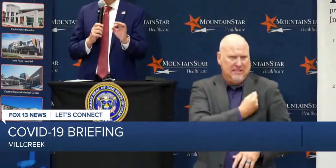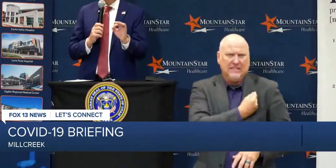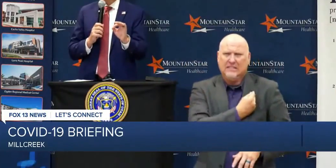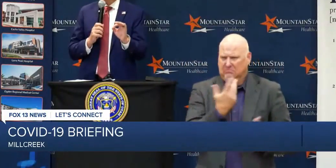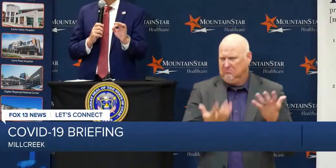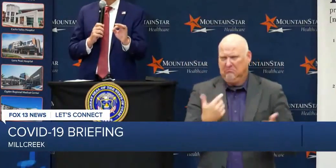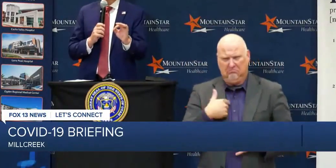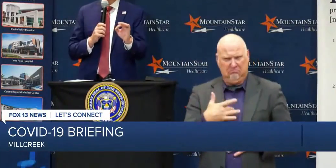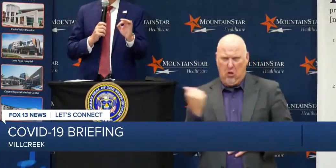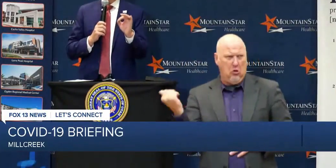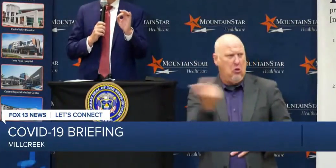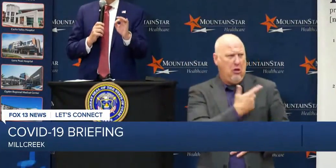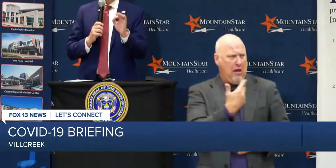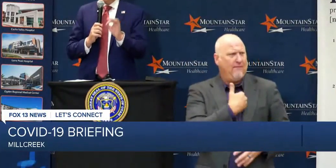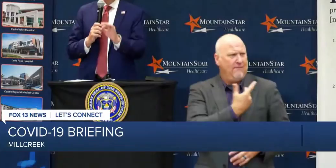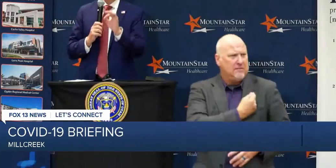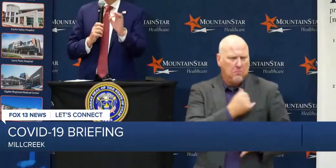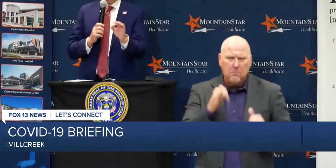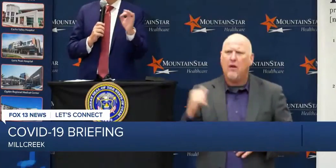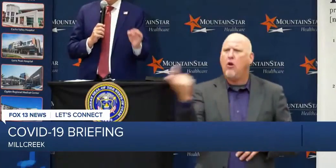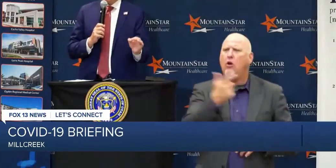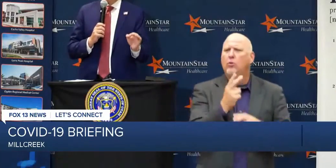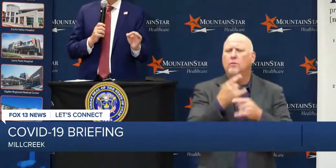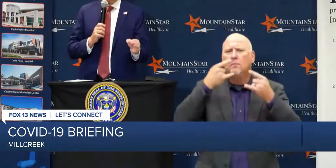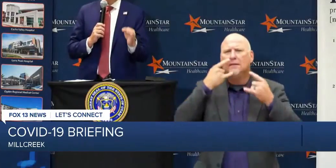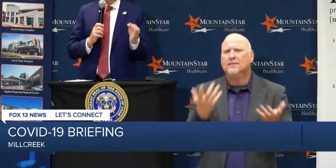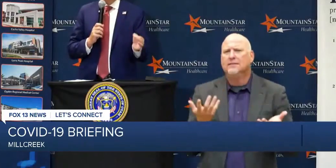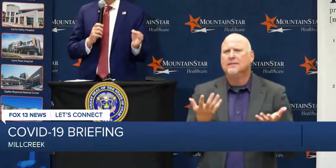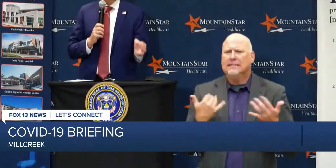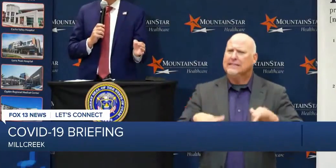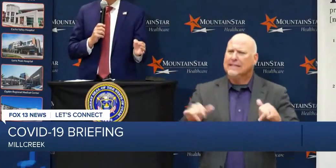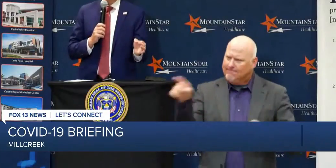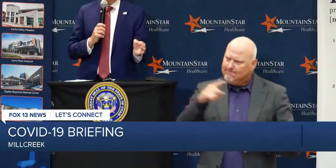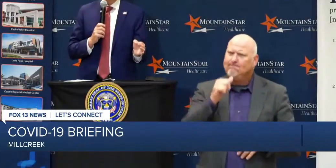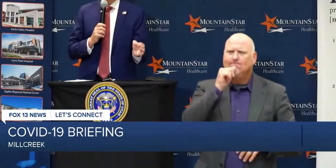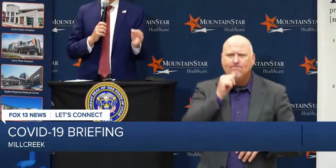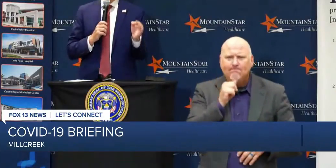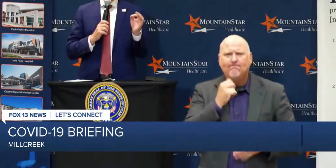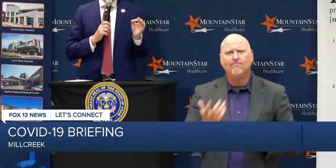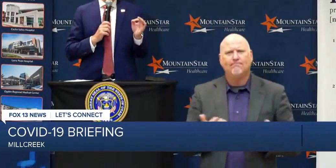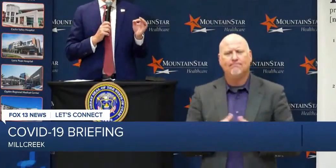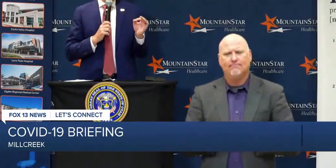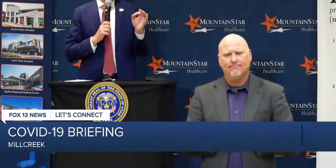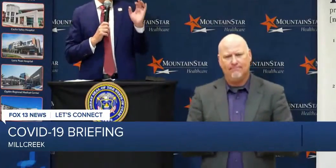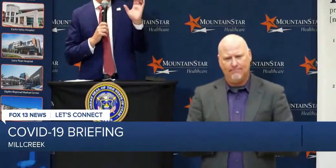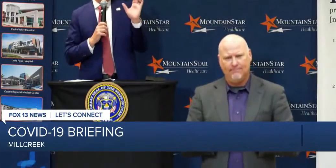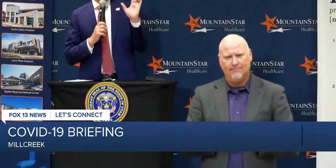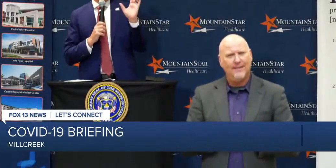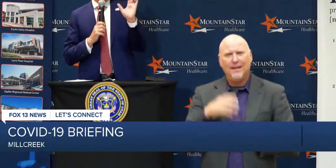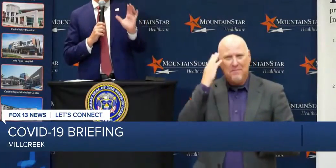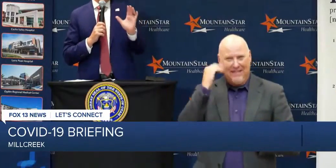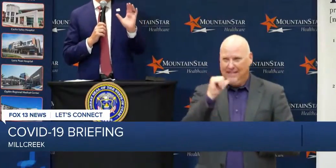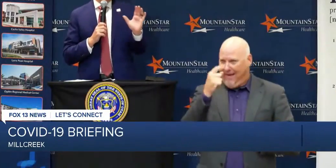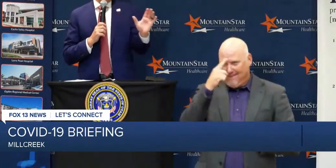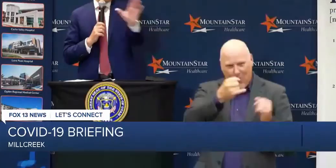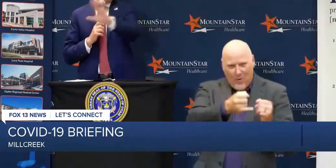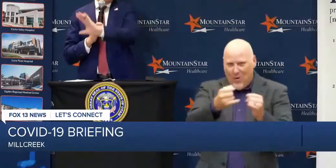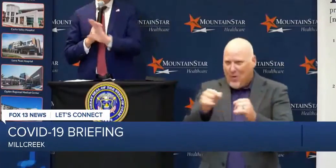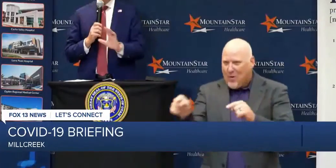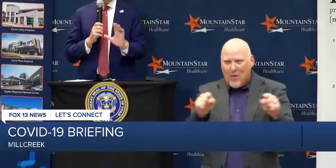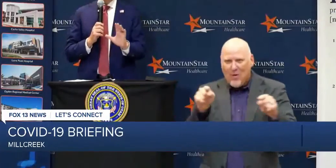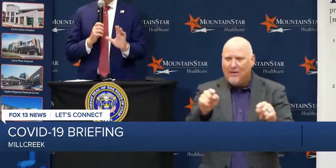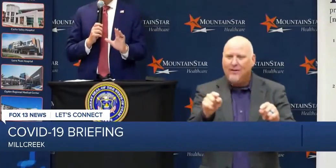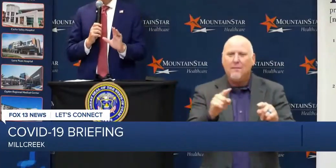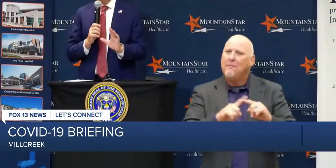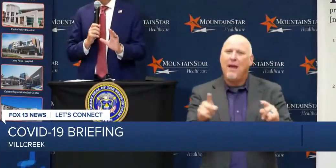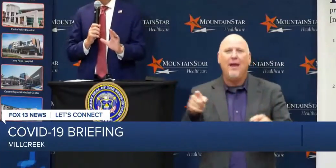small amount of breakthrough cases. We know that that could then be passed on to someone who is unvaccinated. So we're asking, the CDC is asking